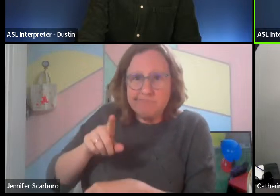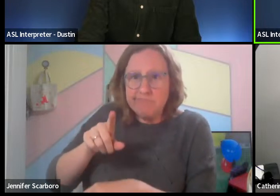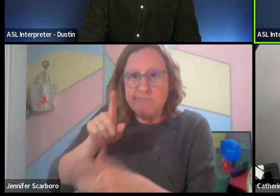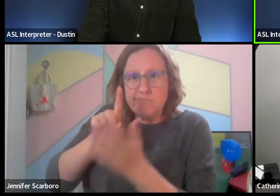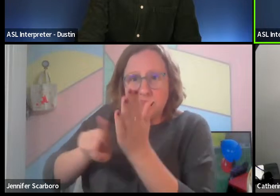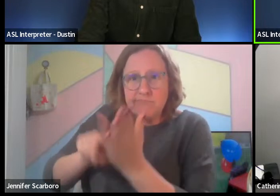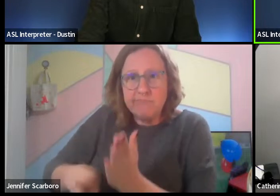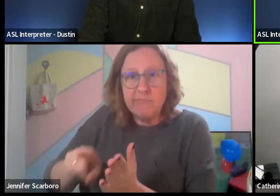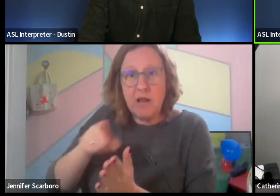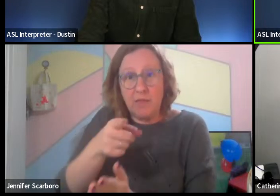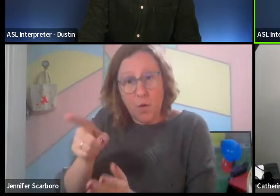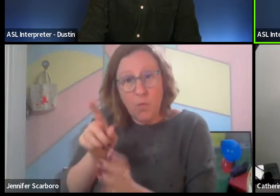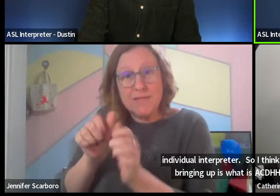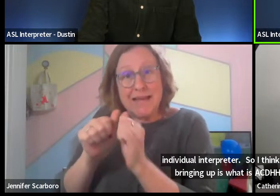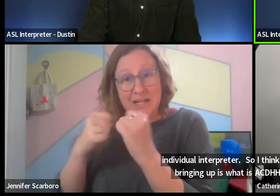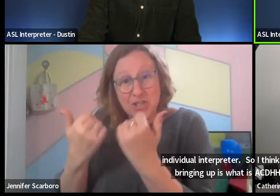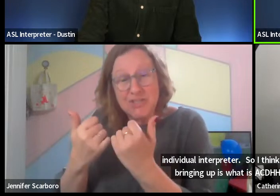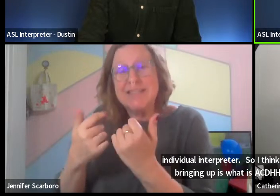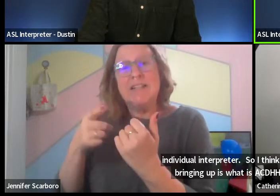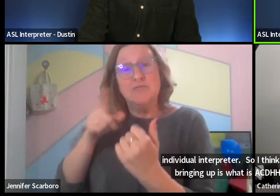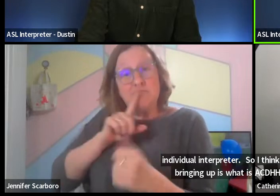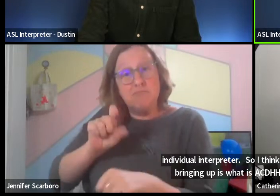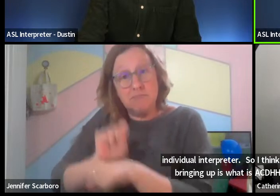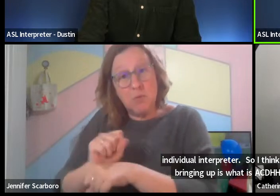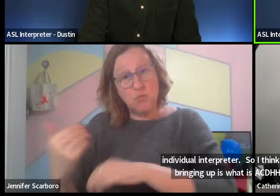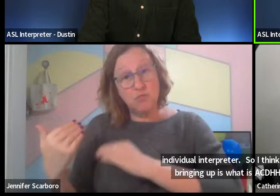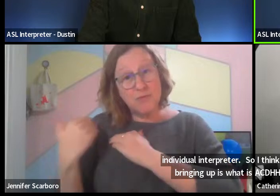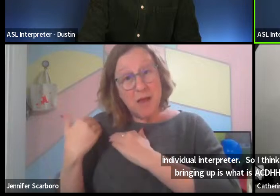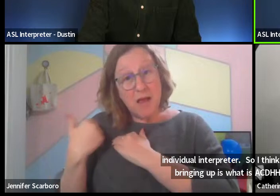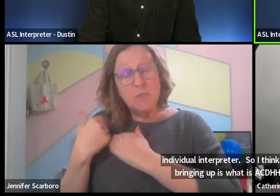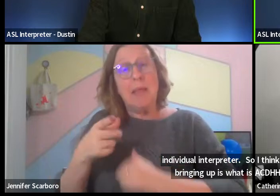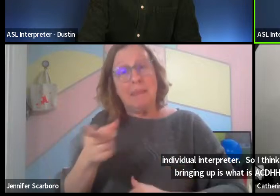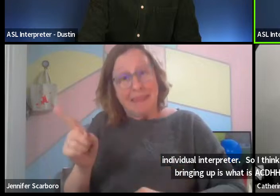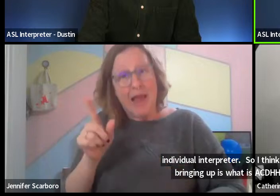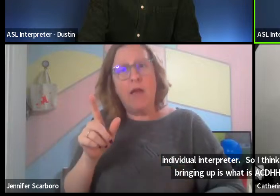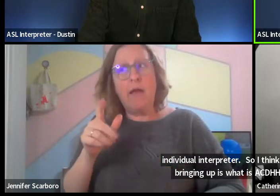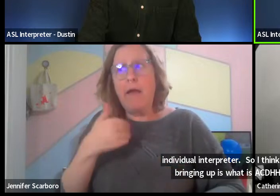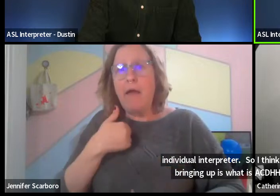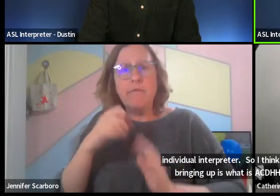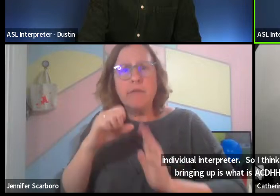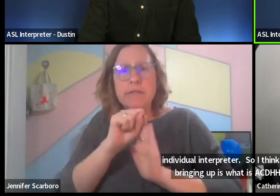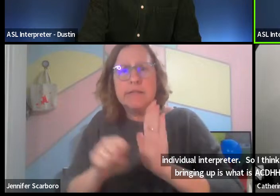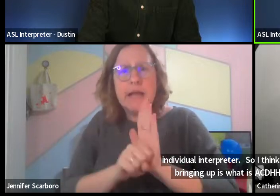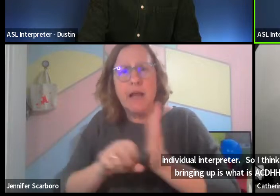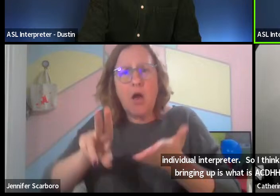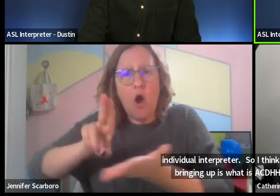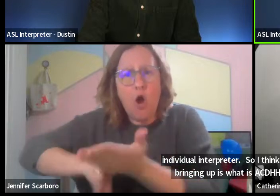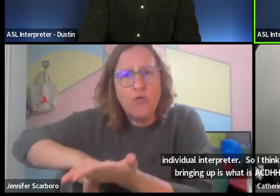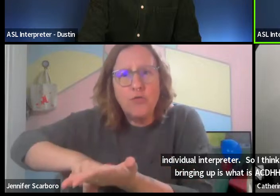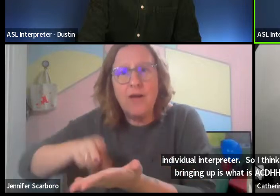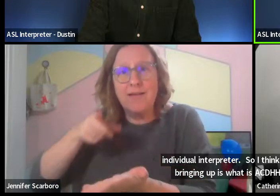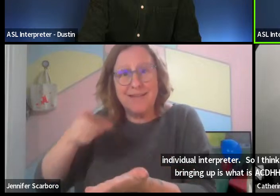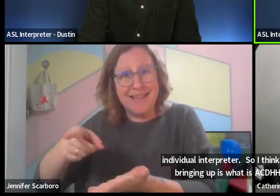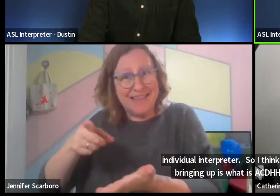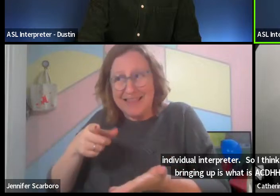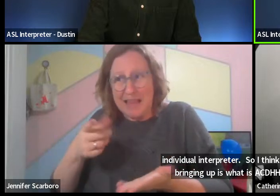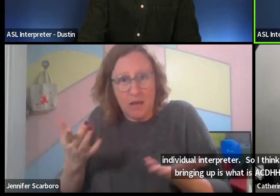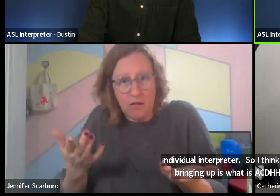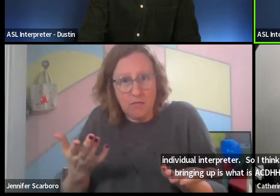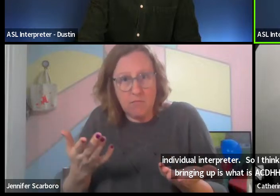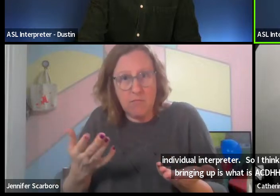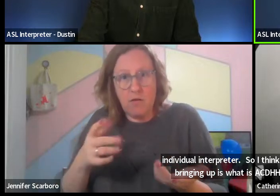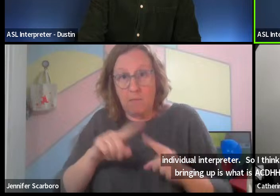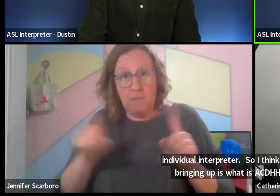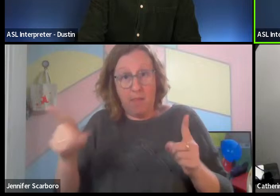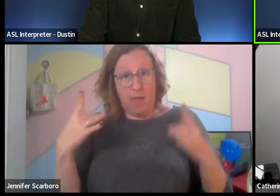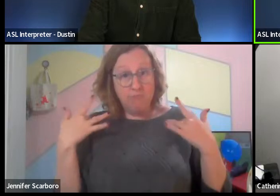of the agencies and investigating the agencies to confirm whether they have some responsibility in